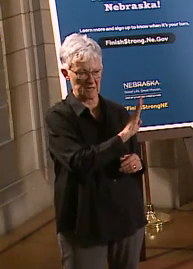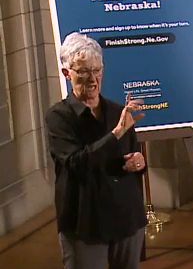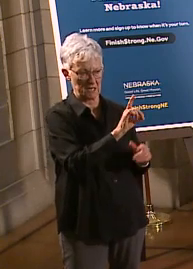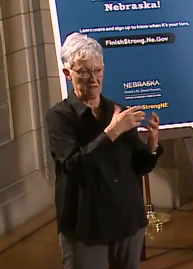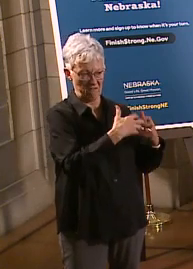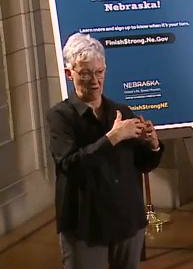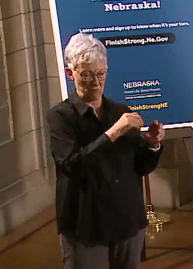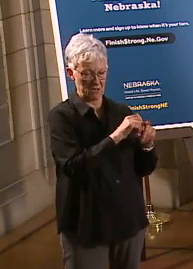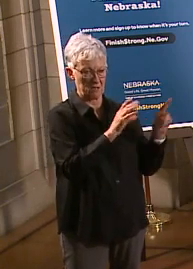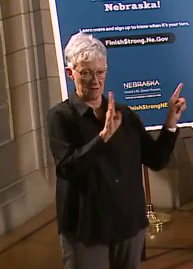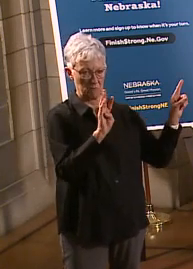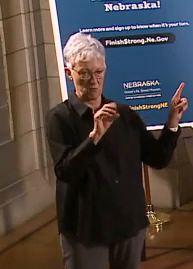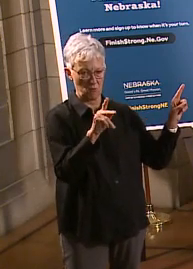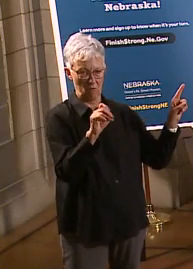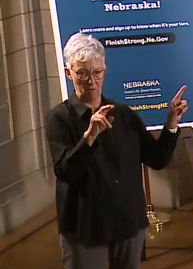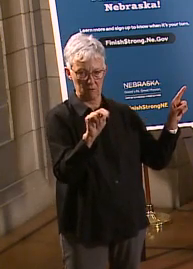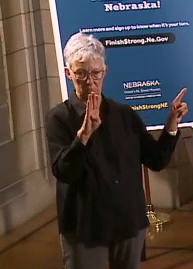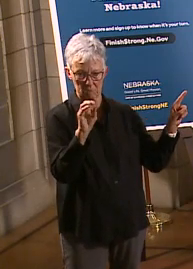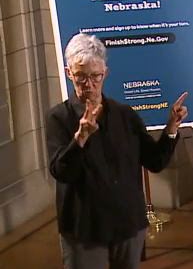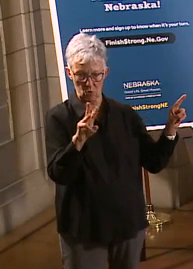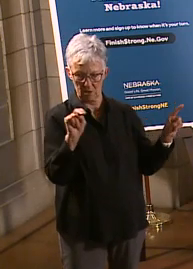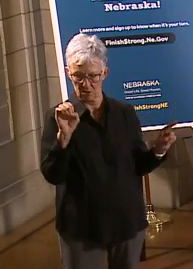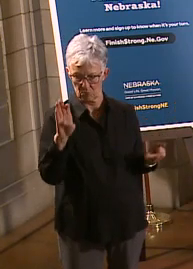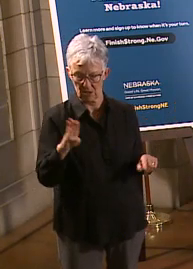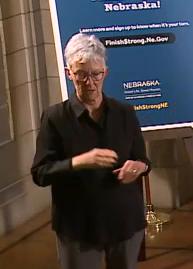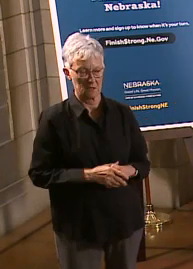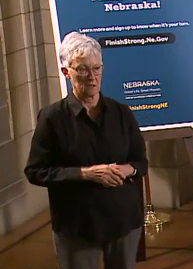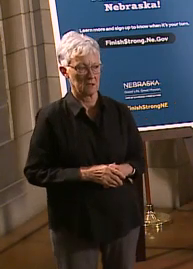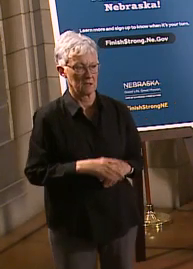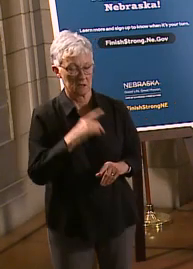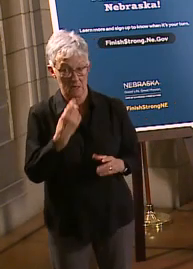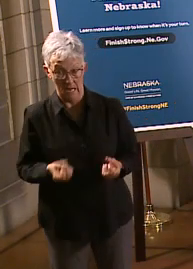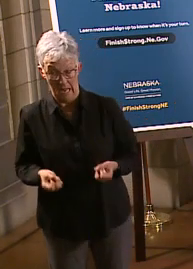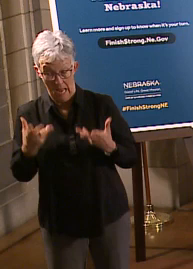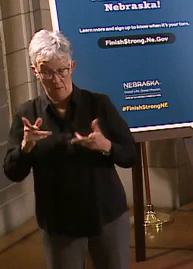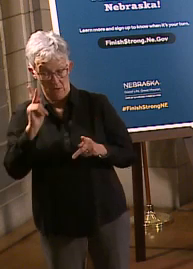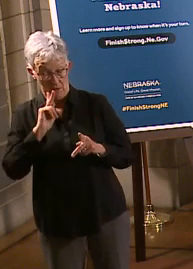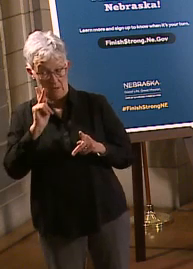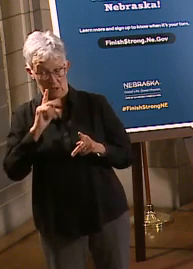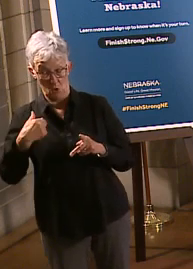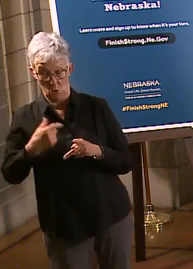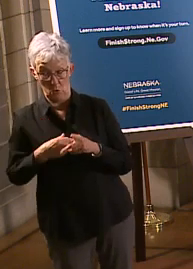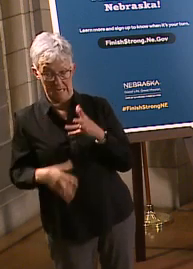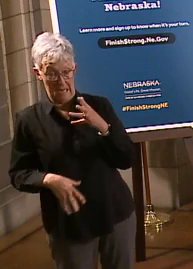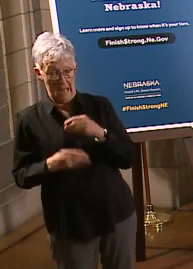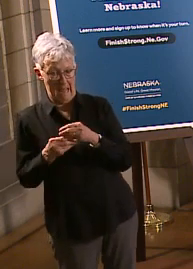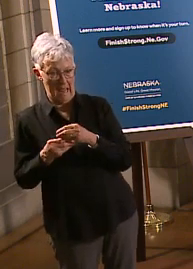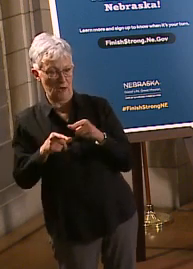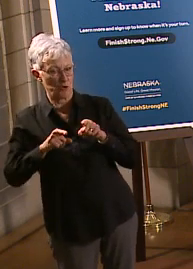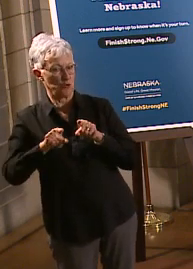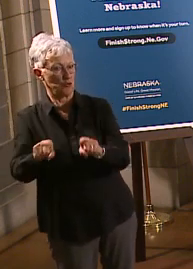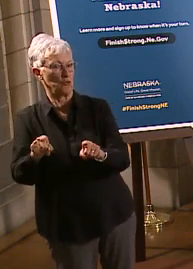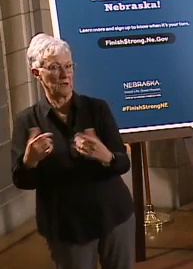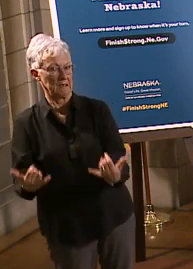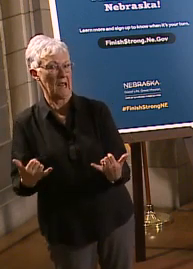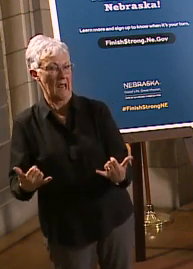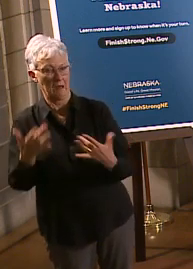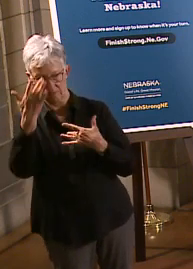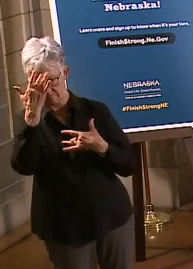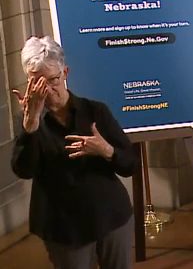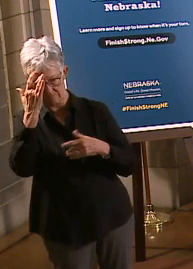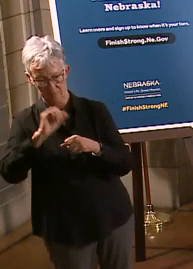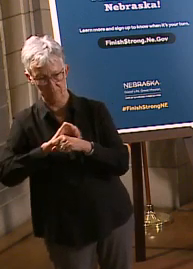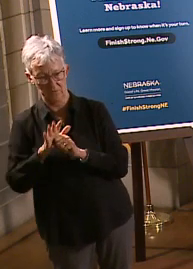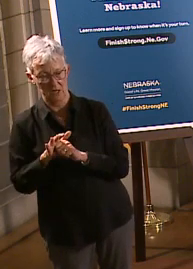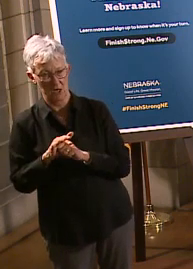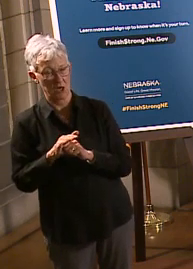Morning, everyone. Yeah, so the question is really around how many people have we added to help support the pandemic situation. Roughly across